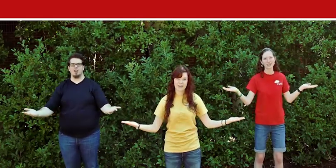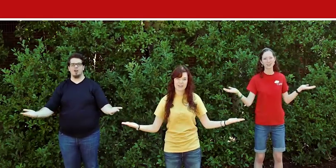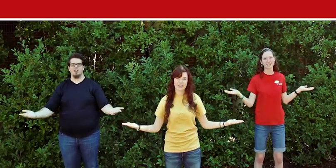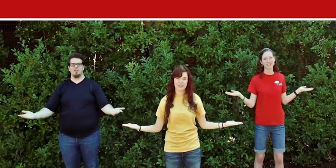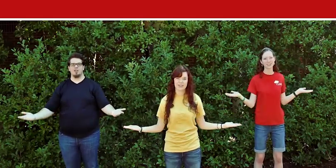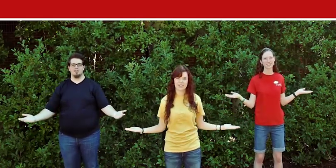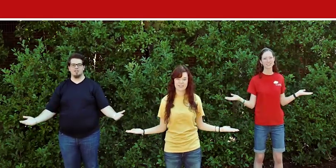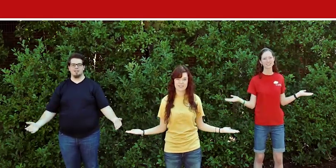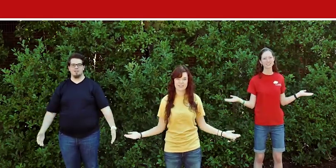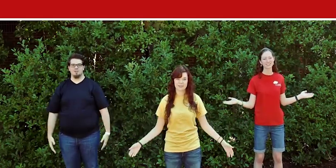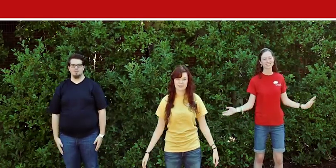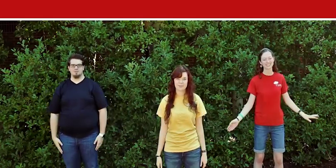debtors.